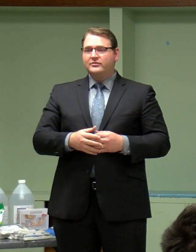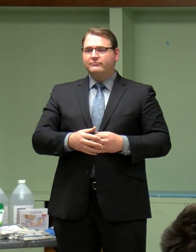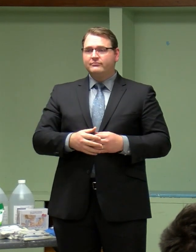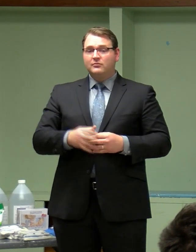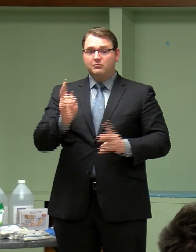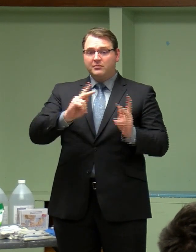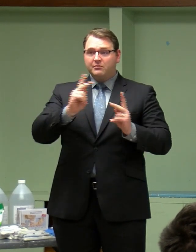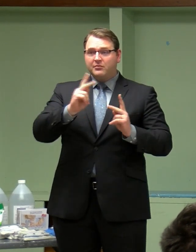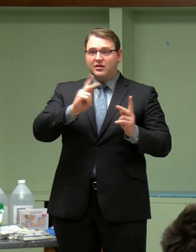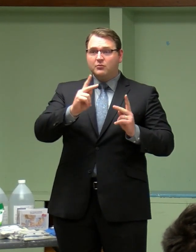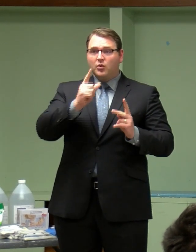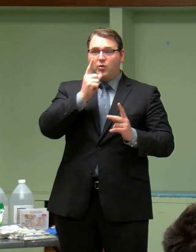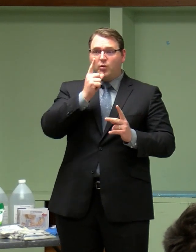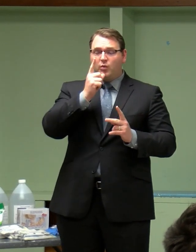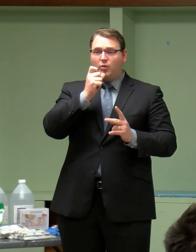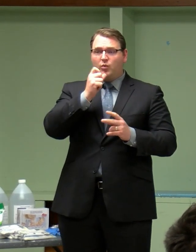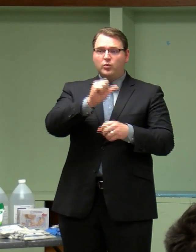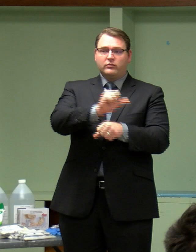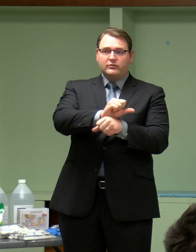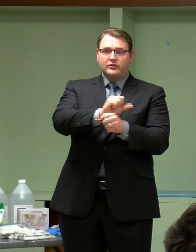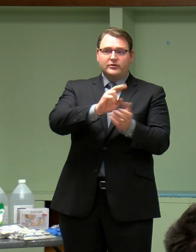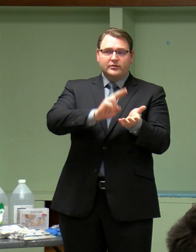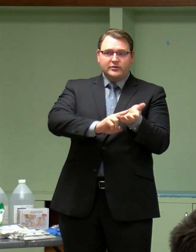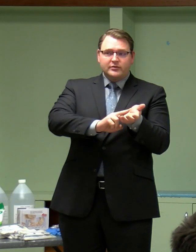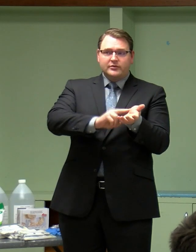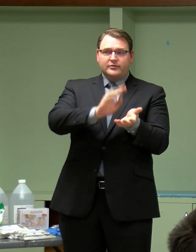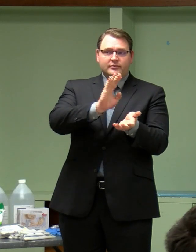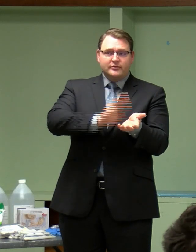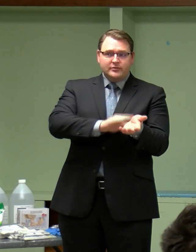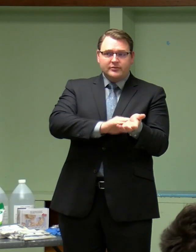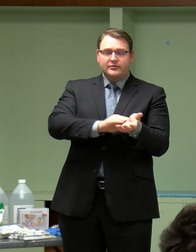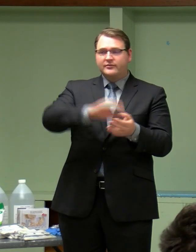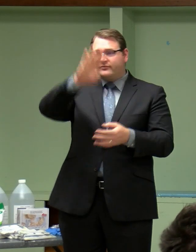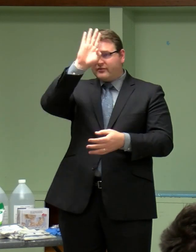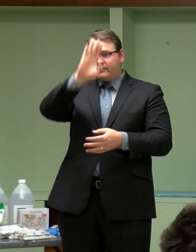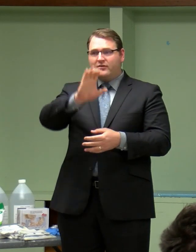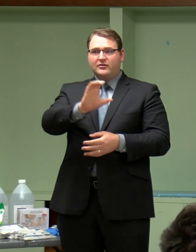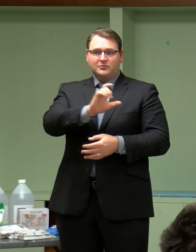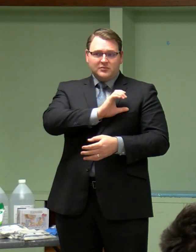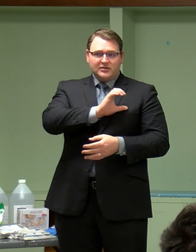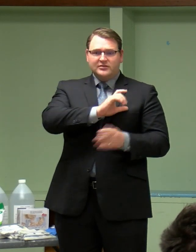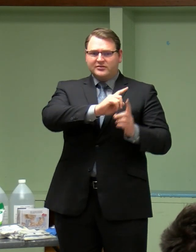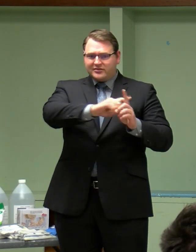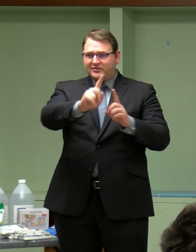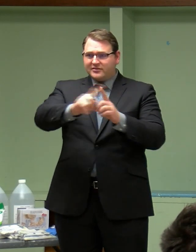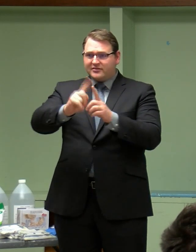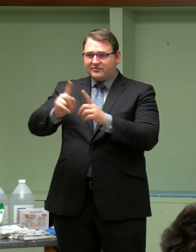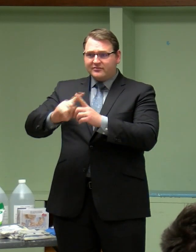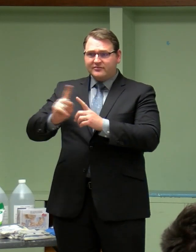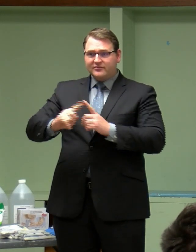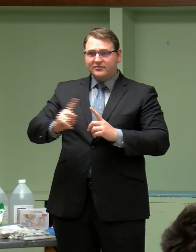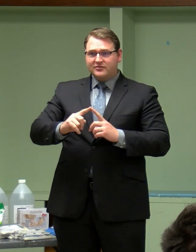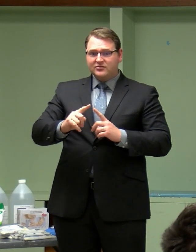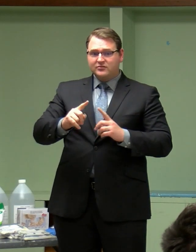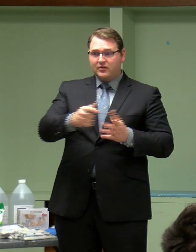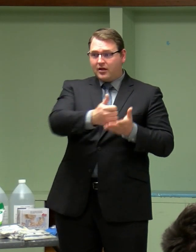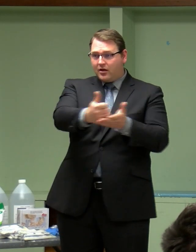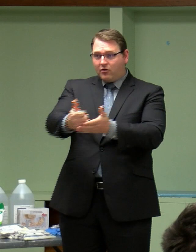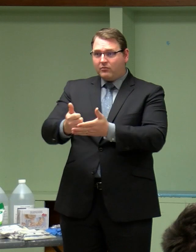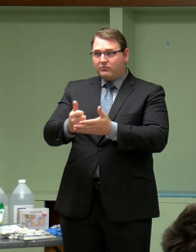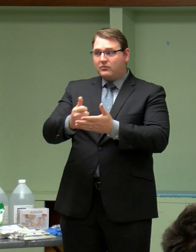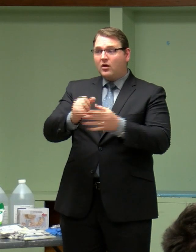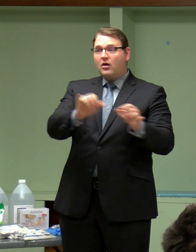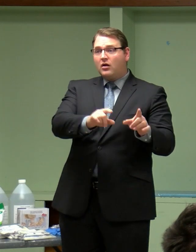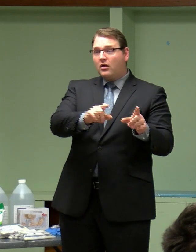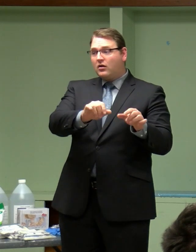in our hospitals, our firefighters, the police officers. We in Houston are really, really